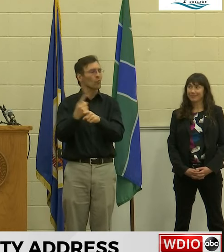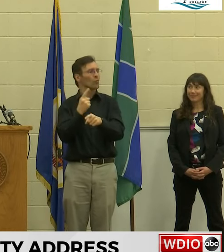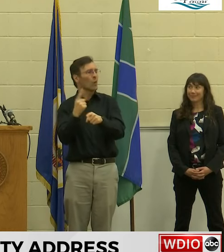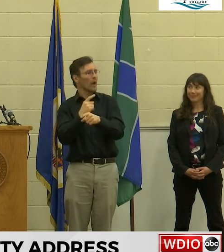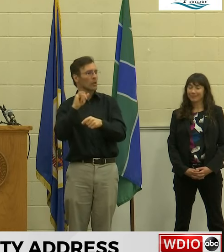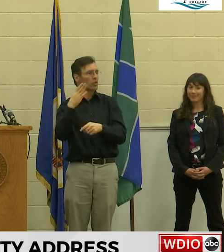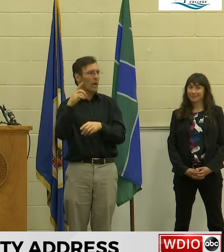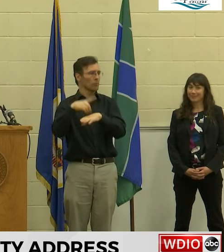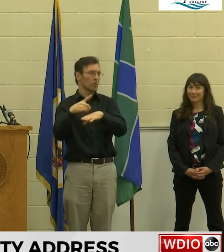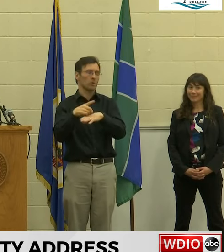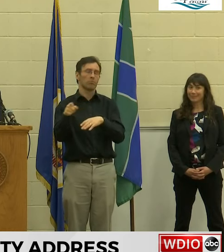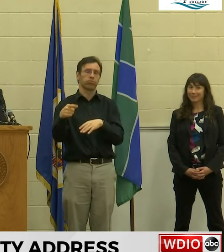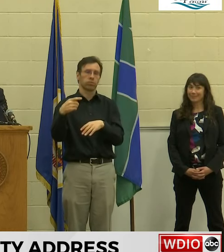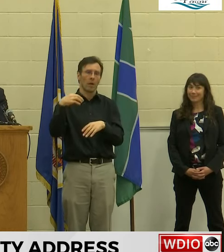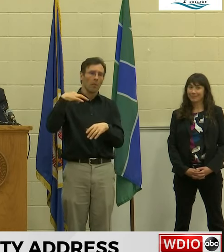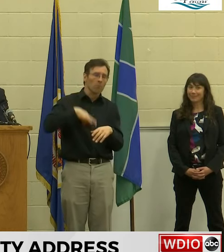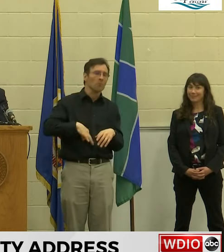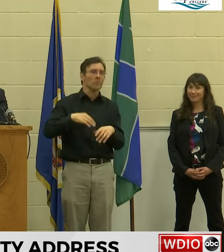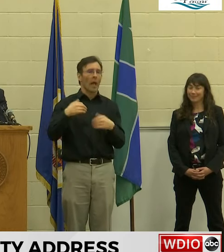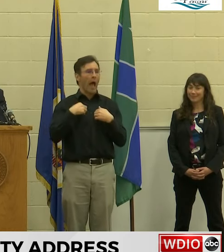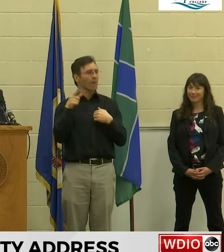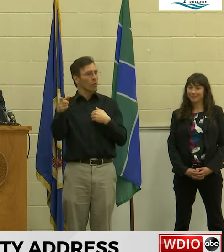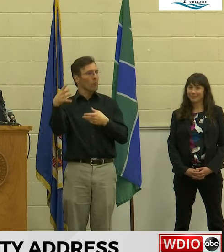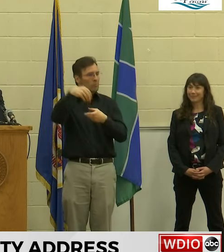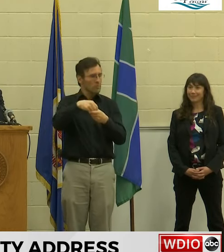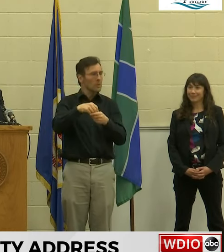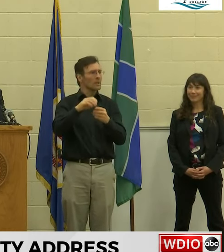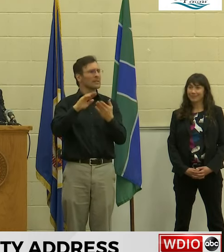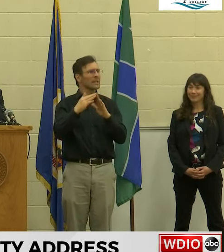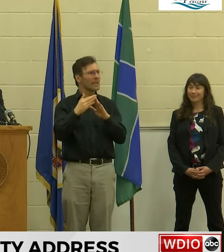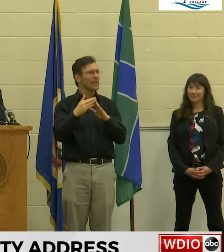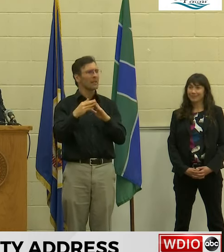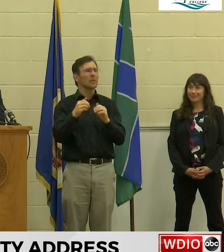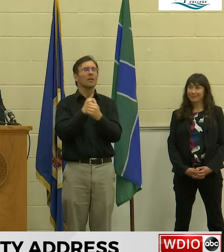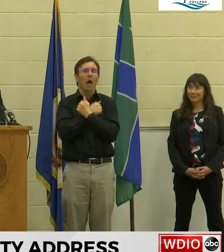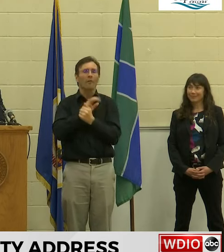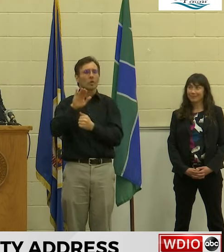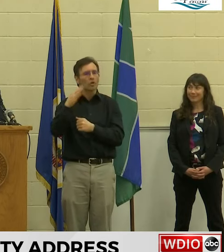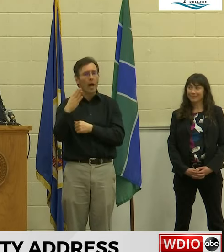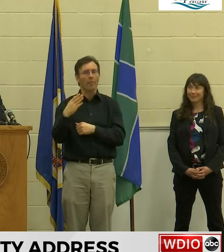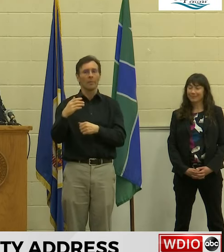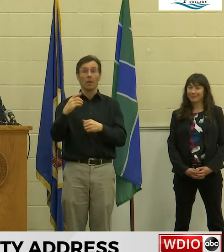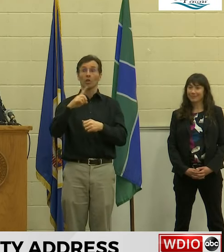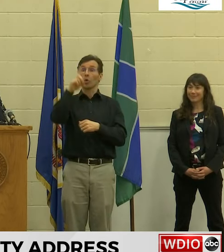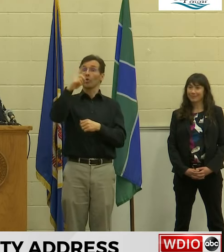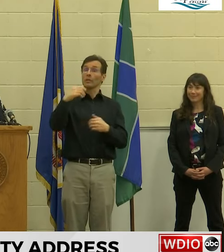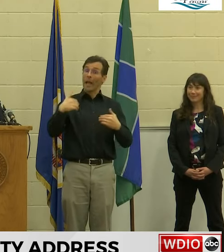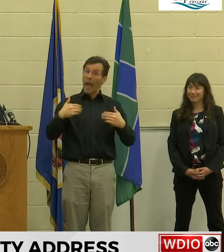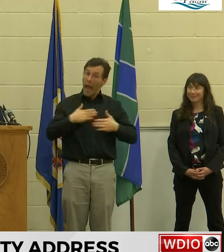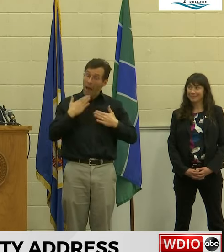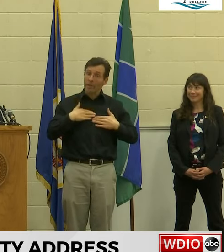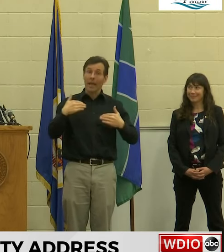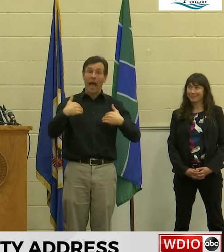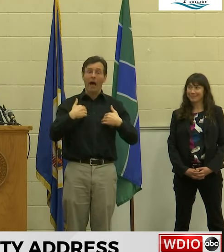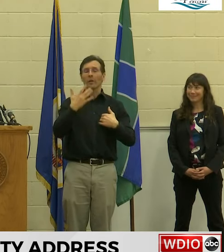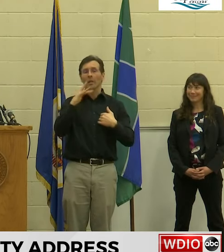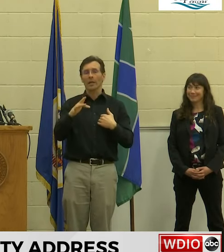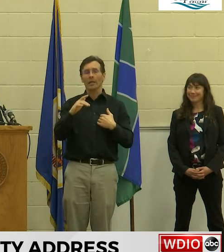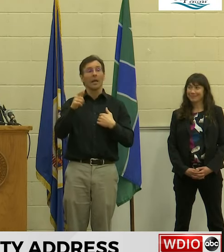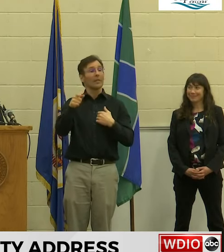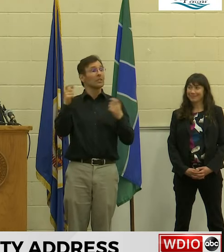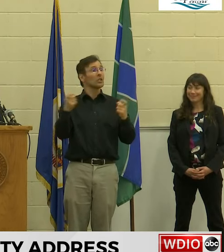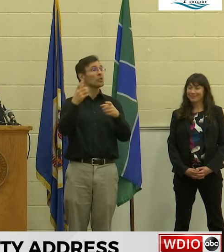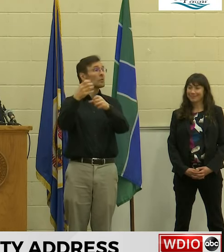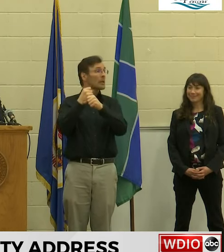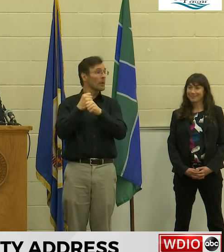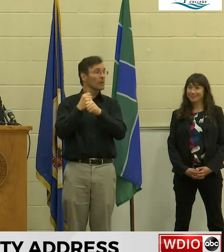is a tremendous asset to the city and to the team. She loves her job, and Duluth is happy to have her and lucky to have her. This year's recipient